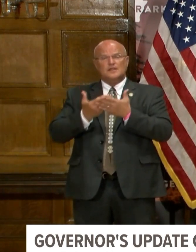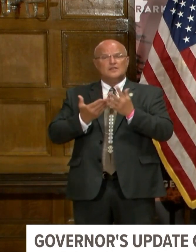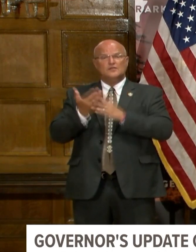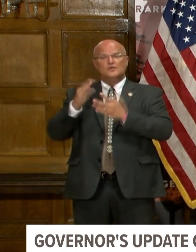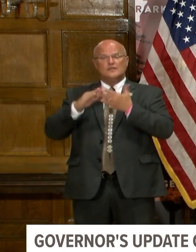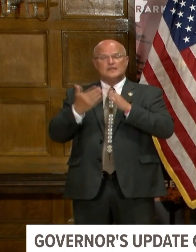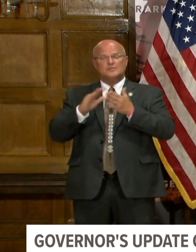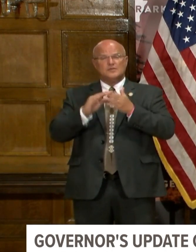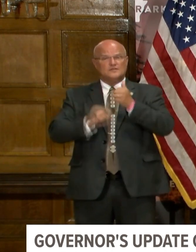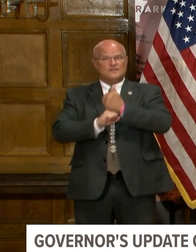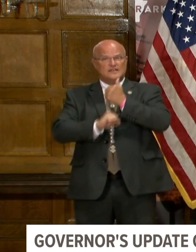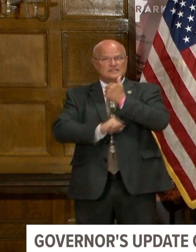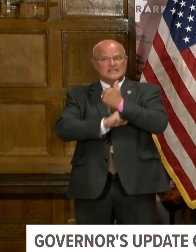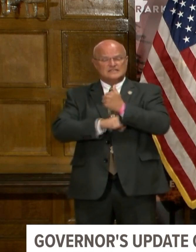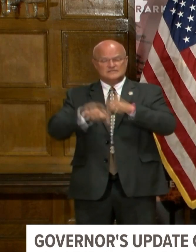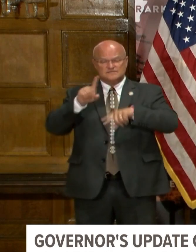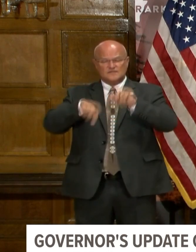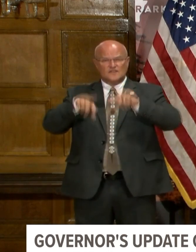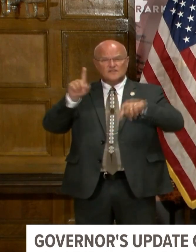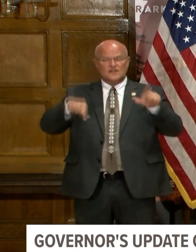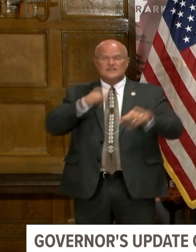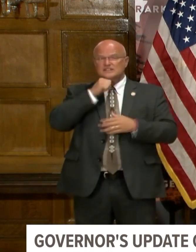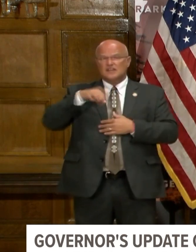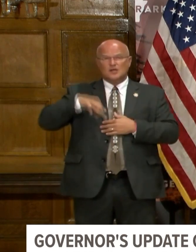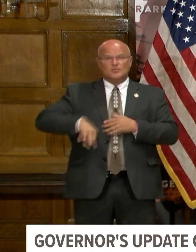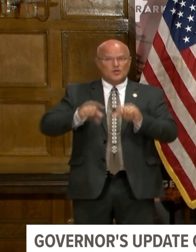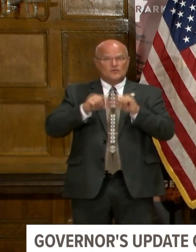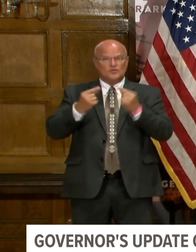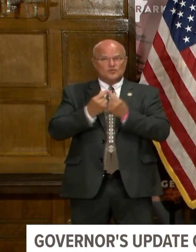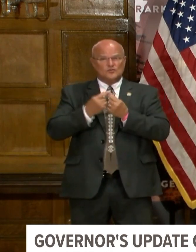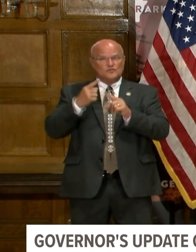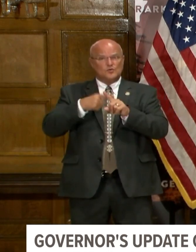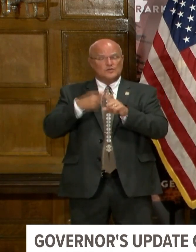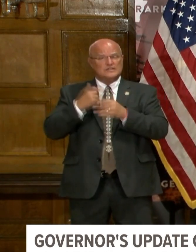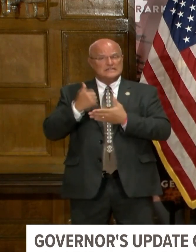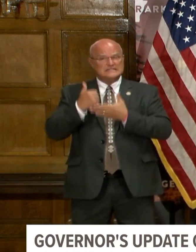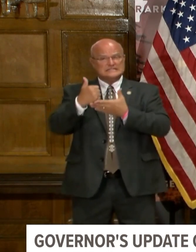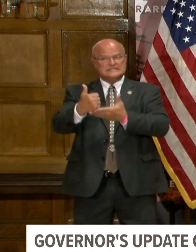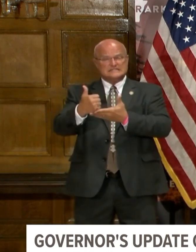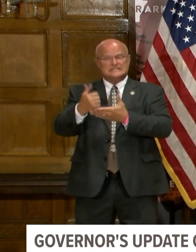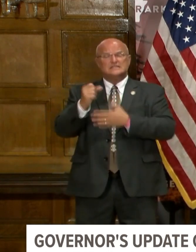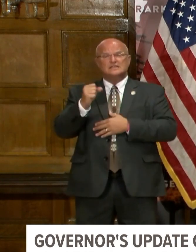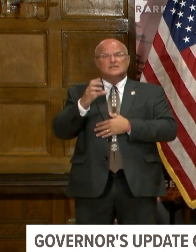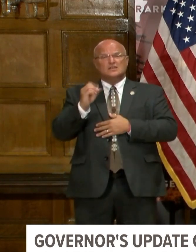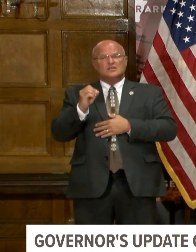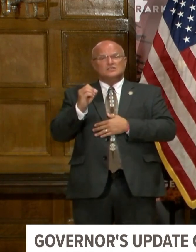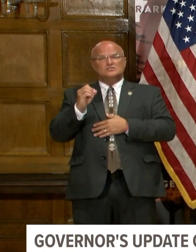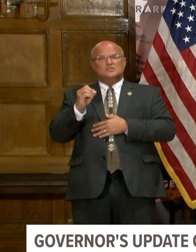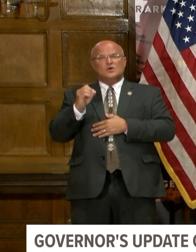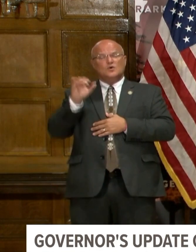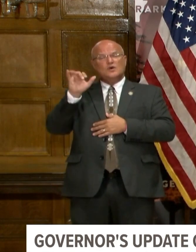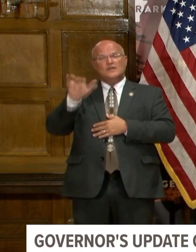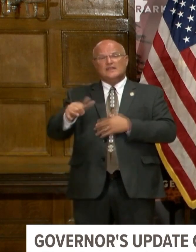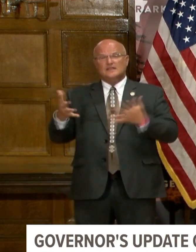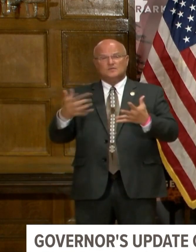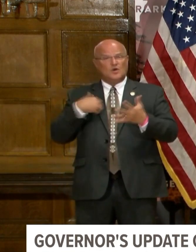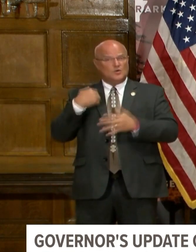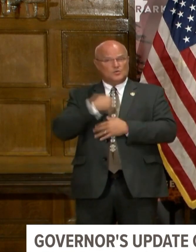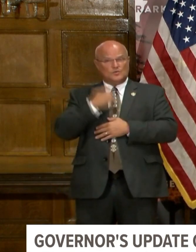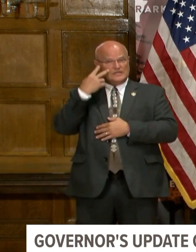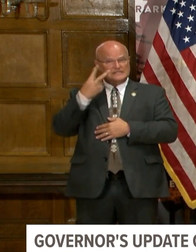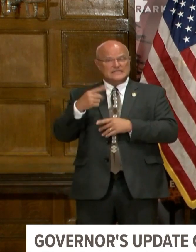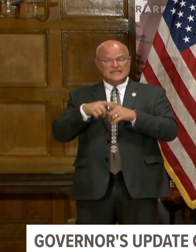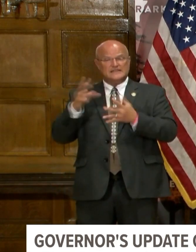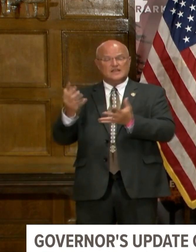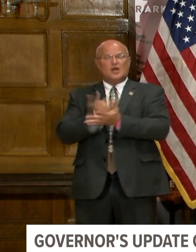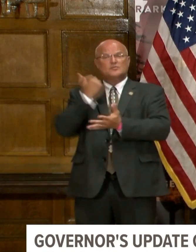community foundation, through various nonprofit groups for rental assistance, and so that's what we see as